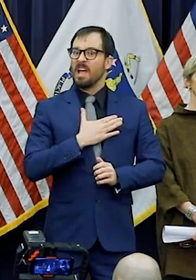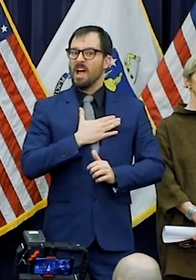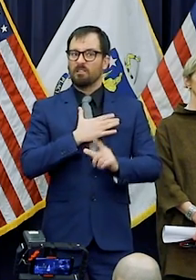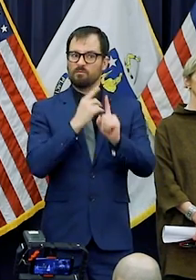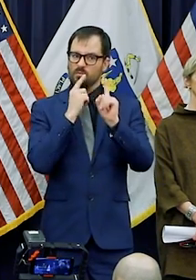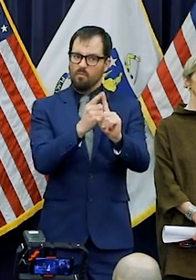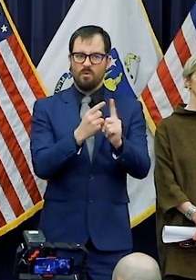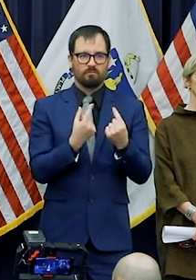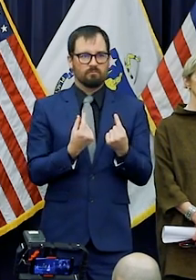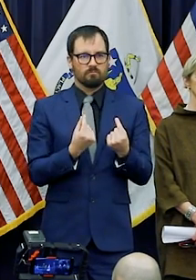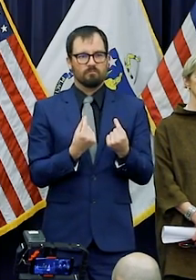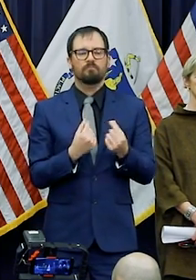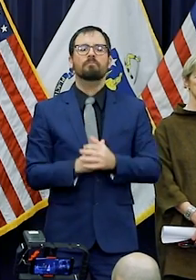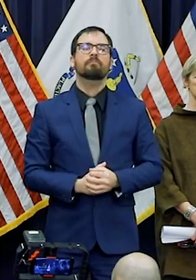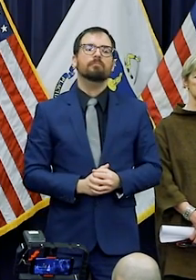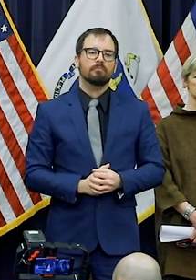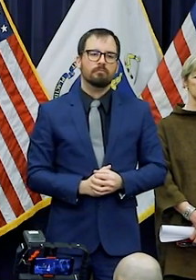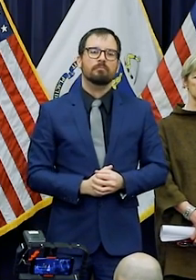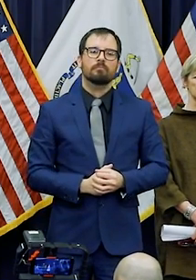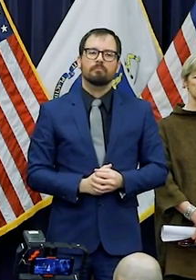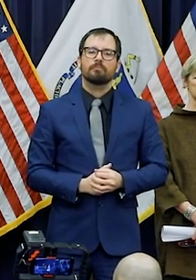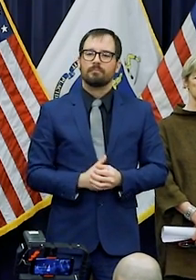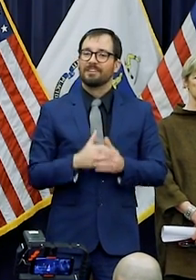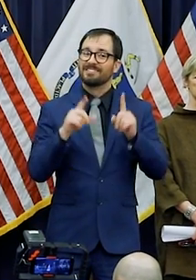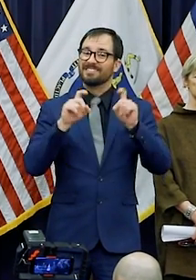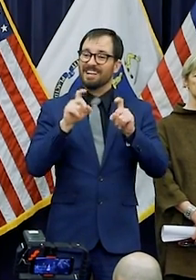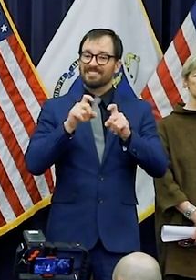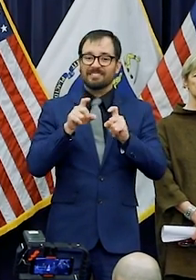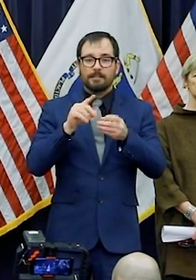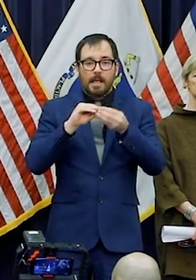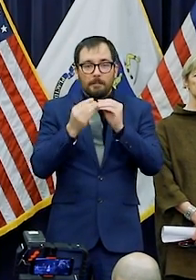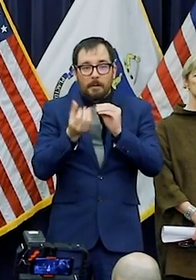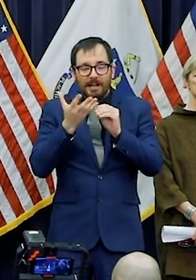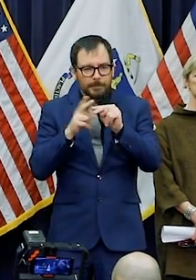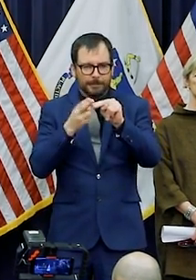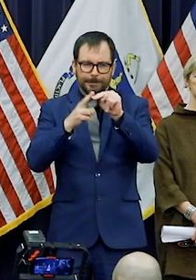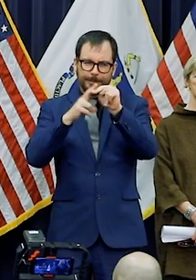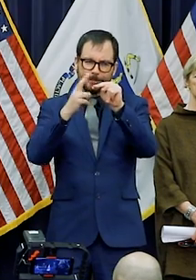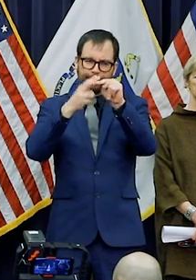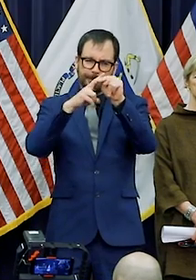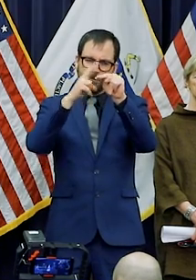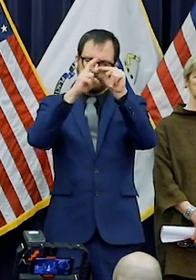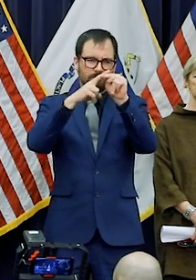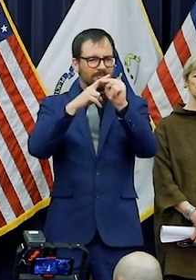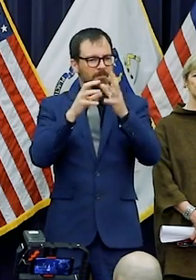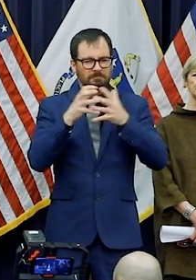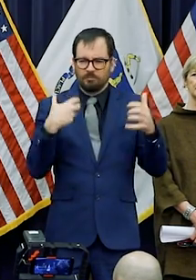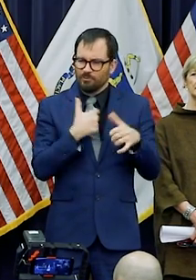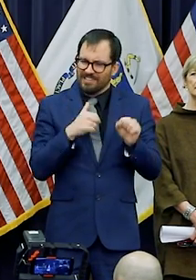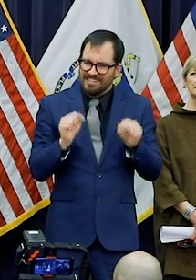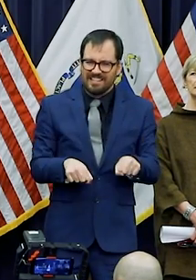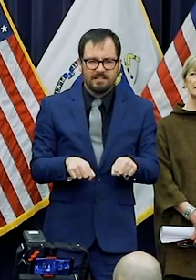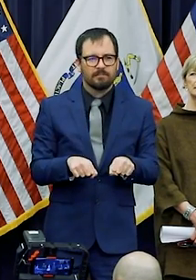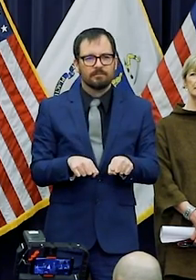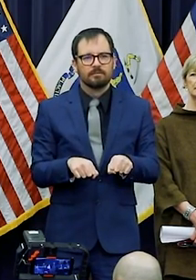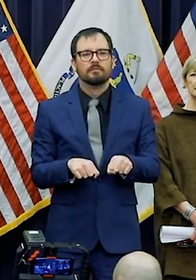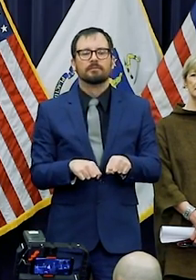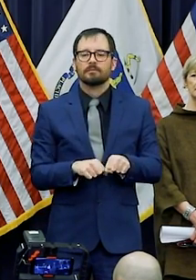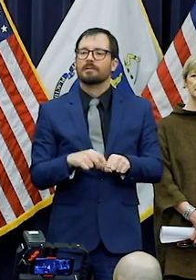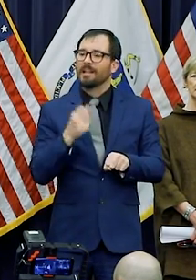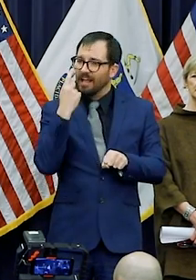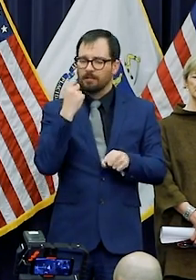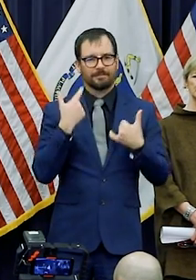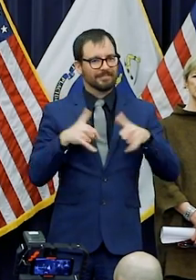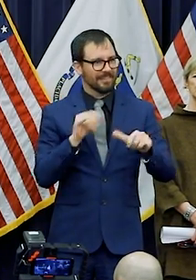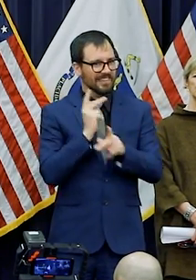testing capability as quickly and as safely as we can. We are working hard to expand both our state and commercial